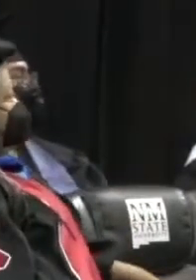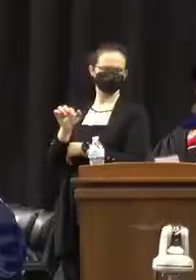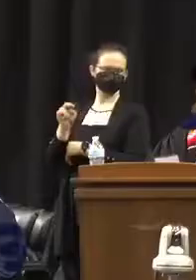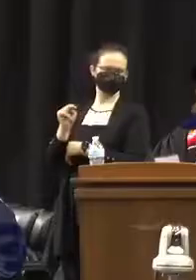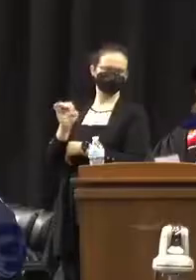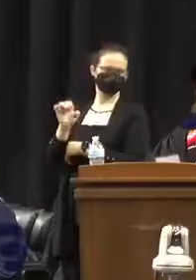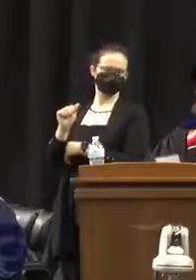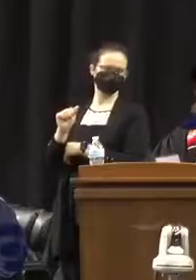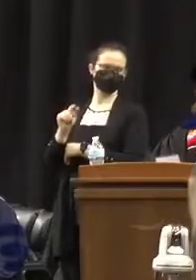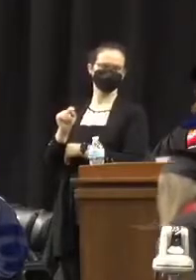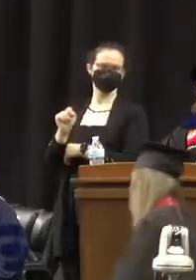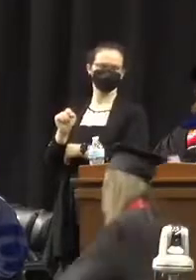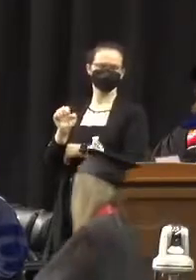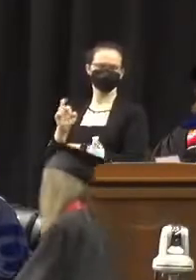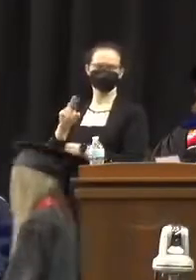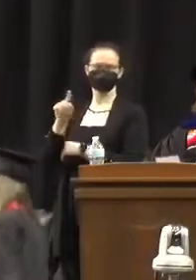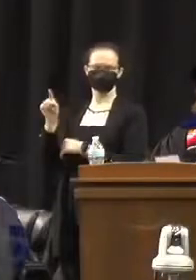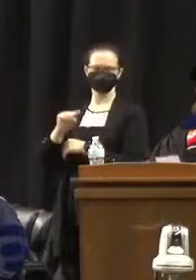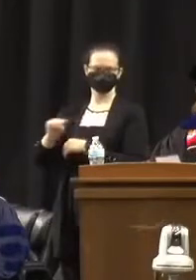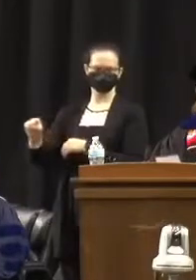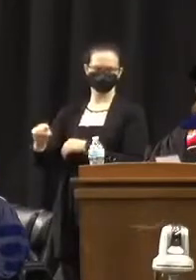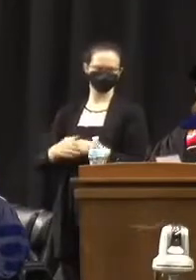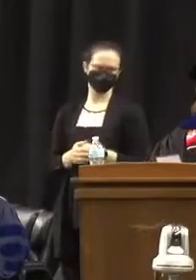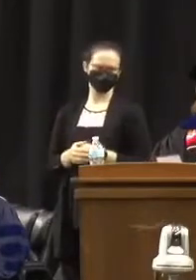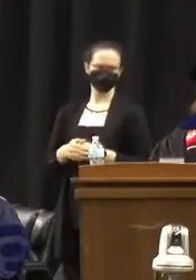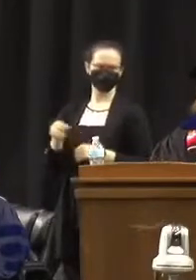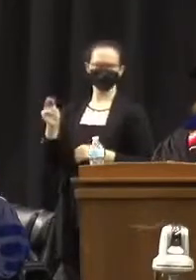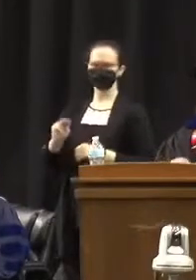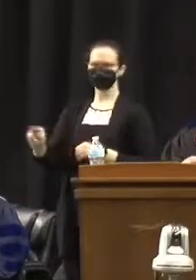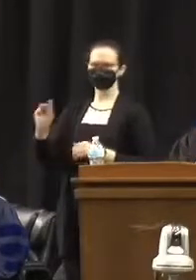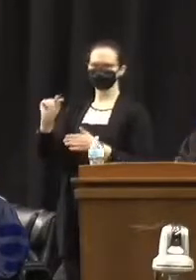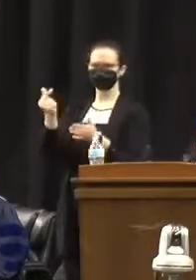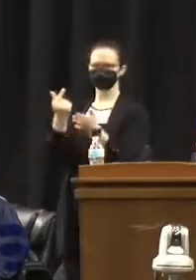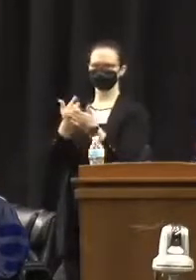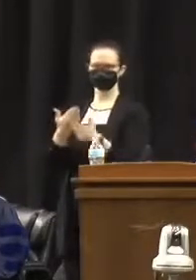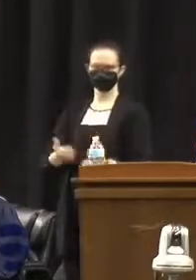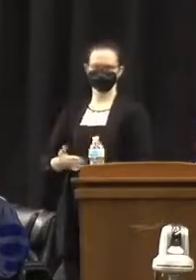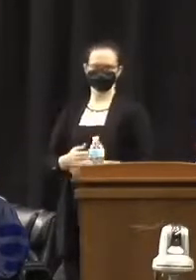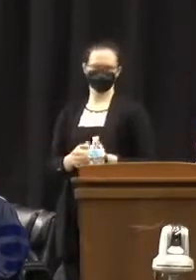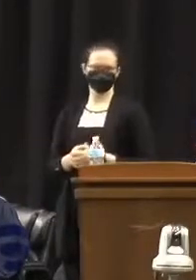Sienna R. Torres, meritorious graduate.